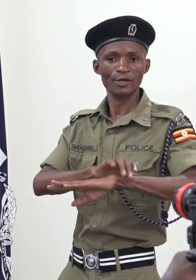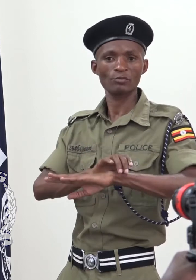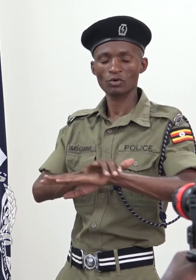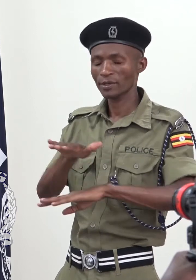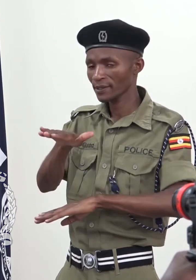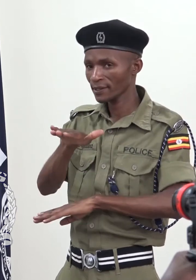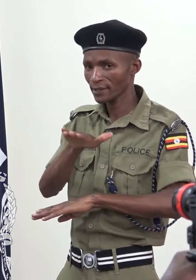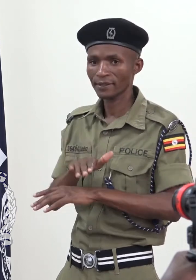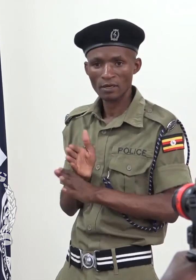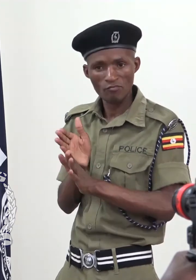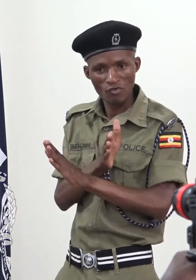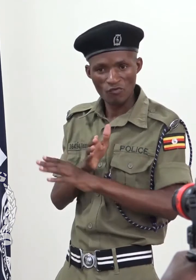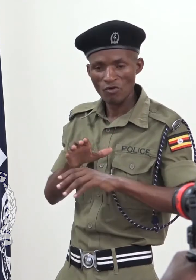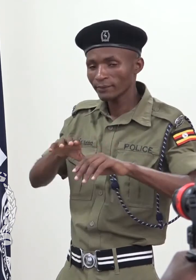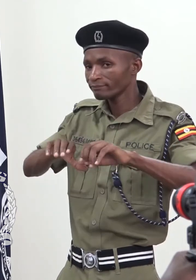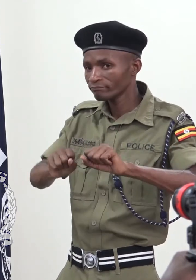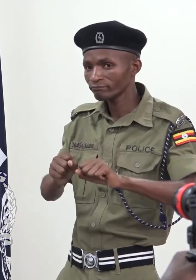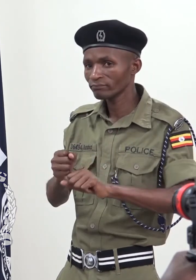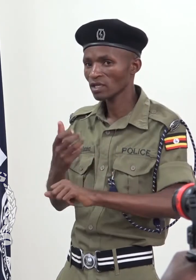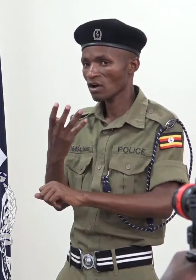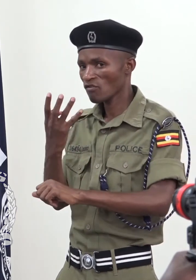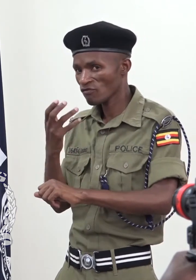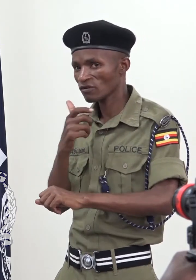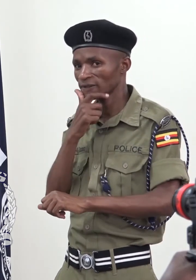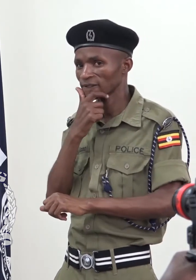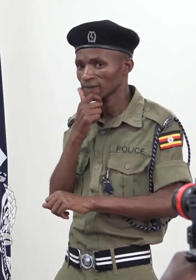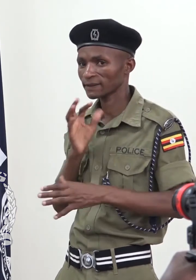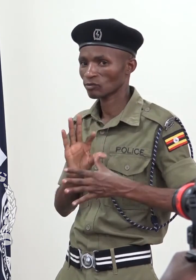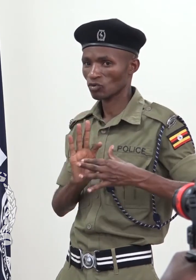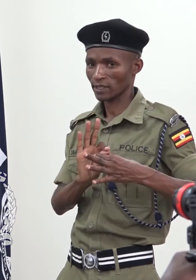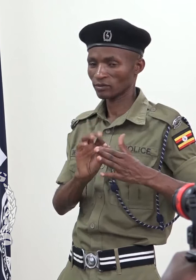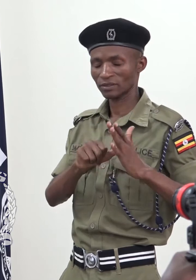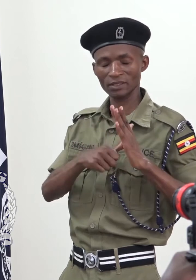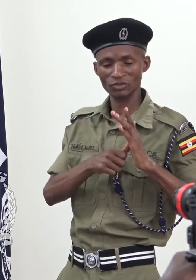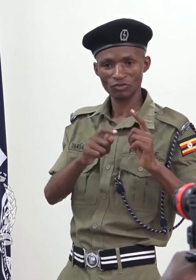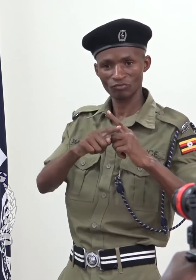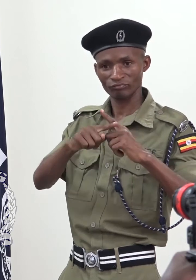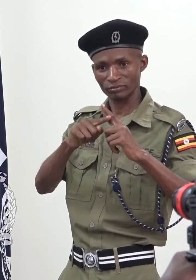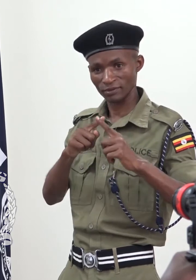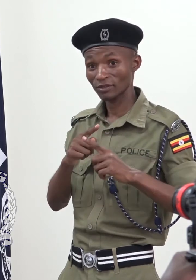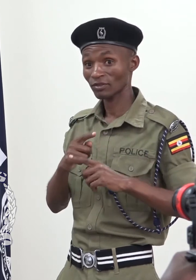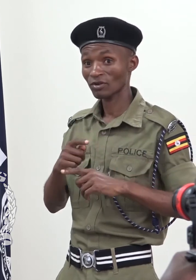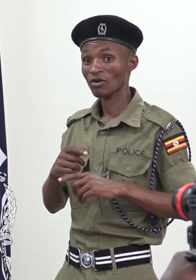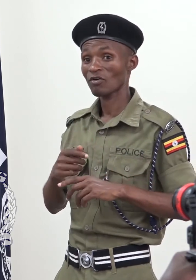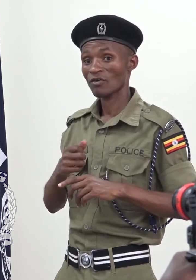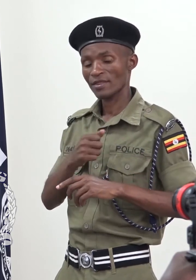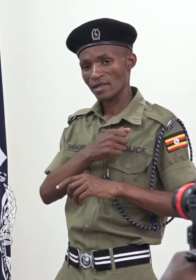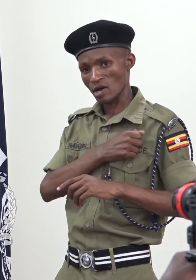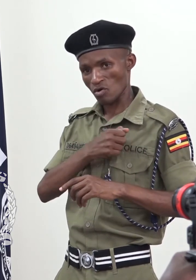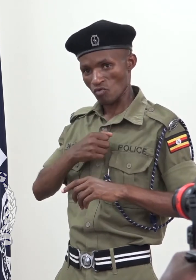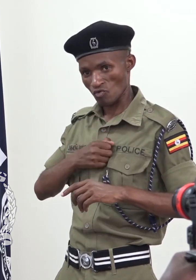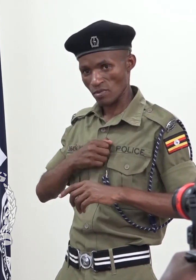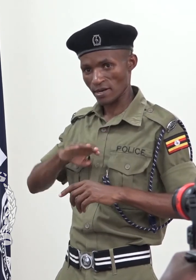had initially arrested four suspects in connection with the murder of a 22-year-old female together